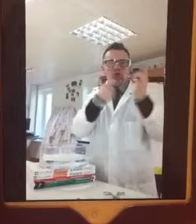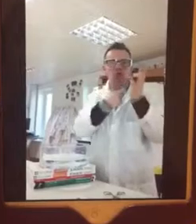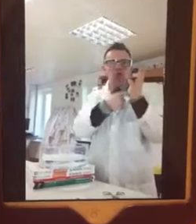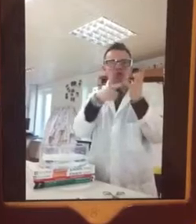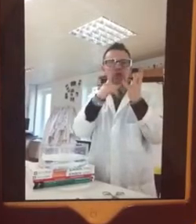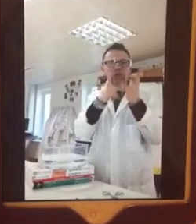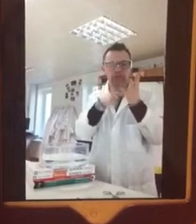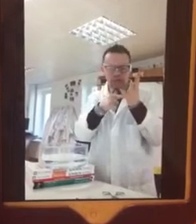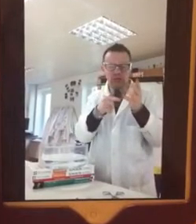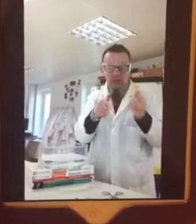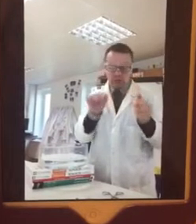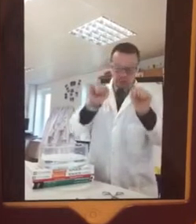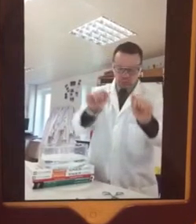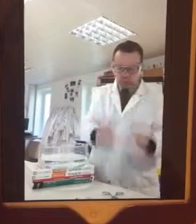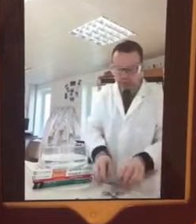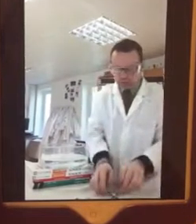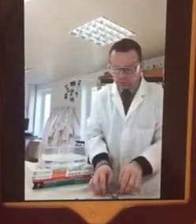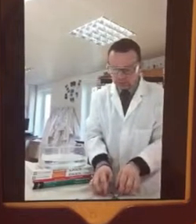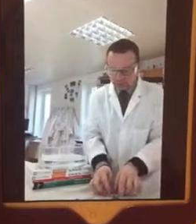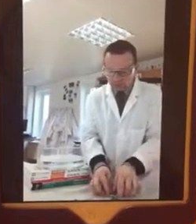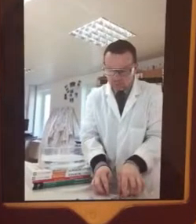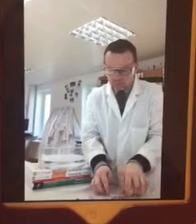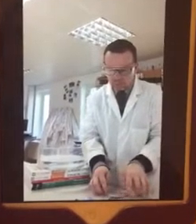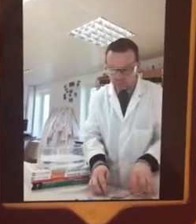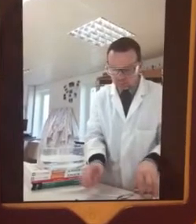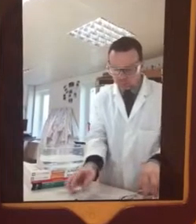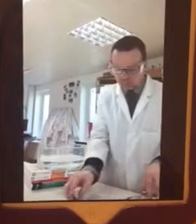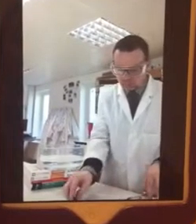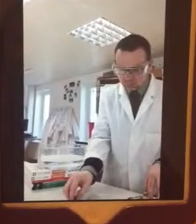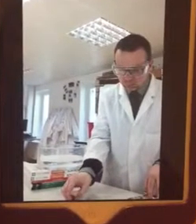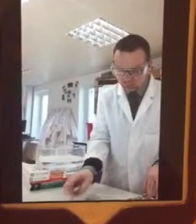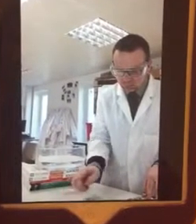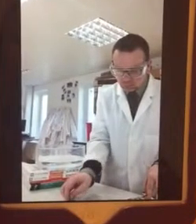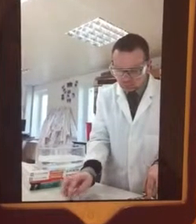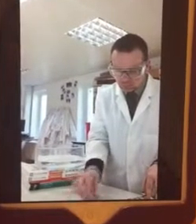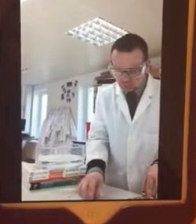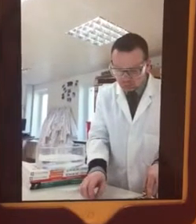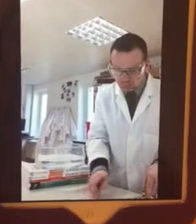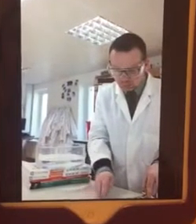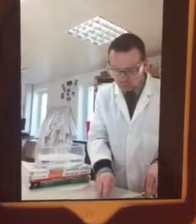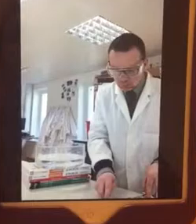And these metals are kept in oil to sort of prevent rust and to stop it from reacting.